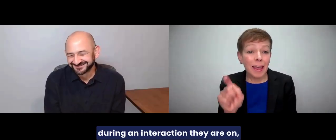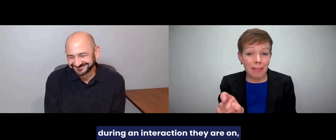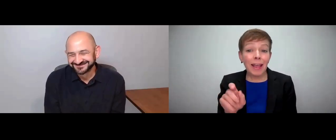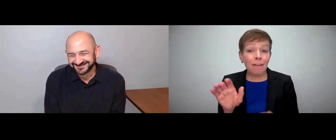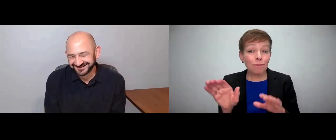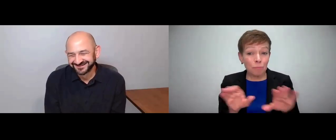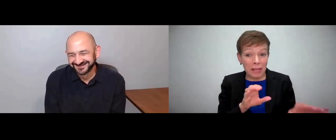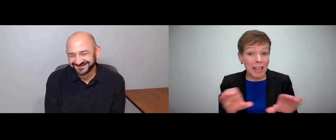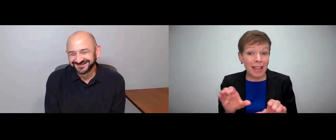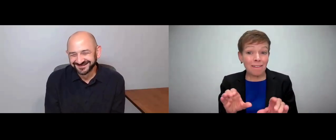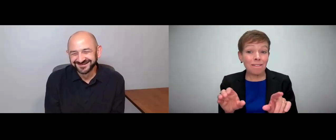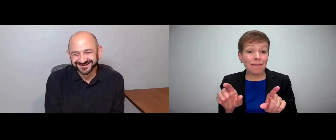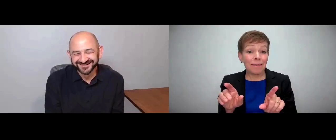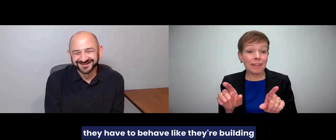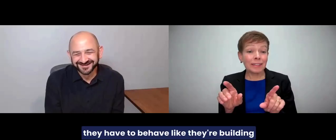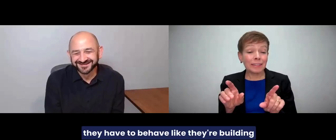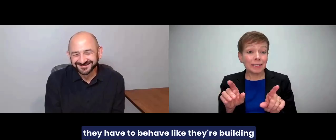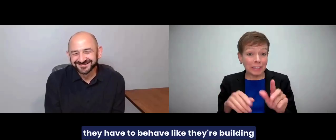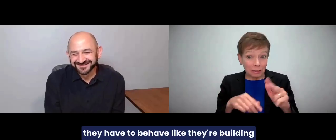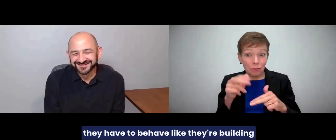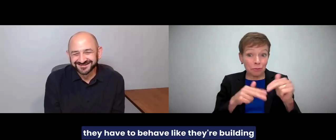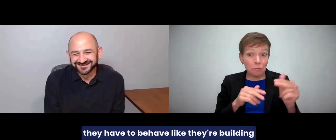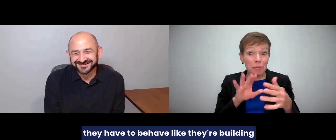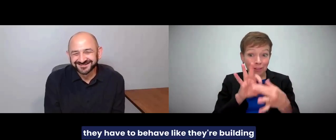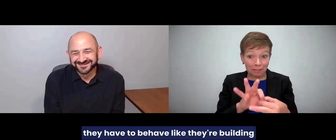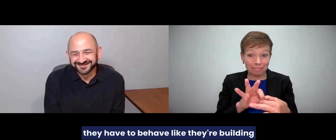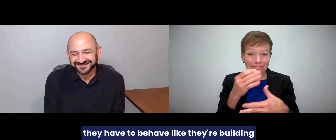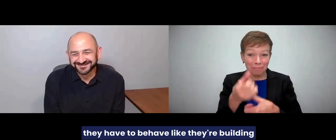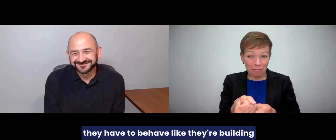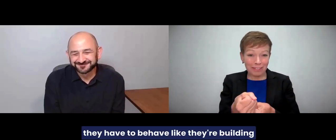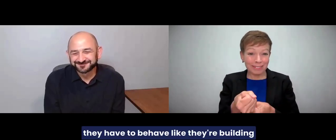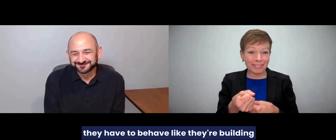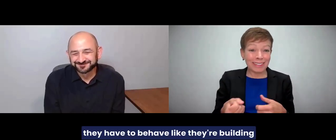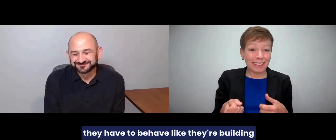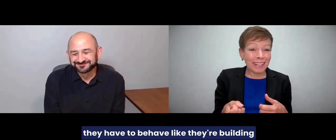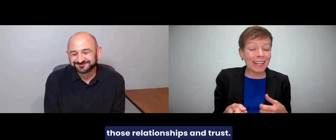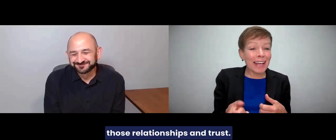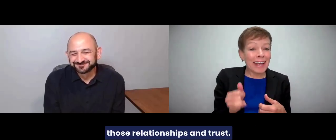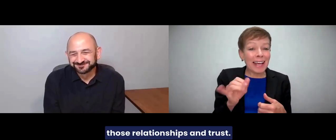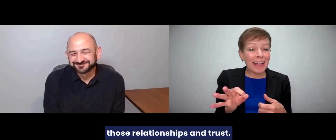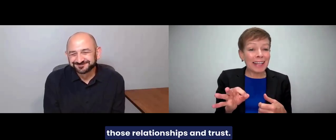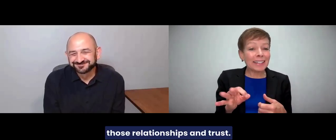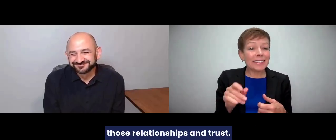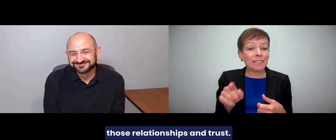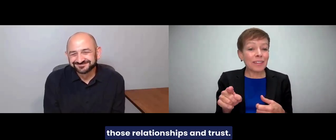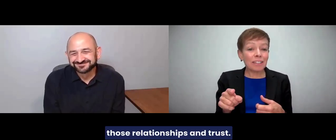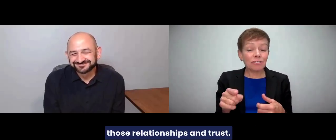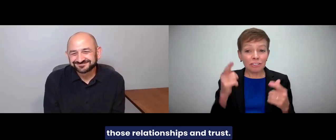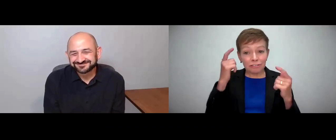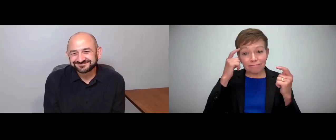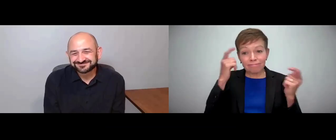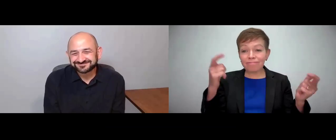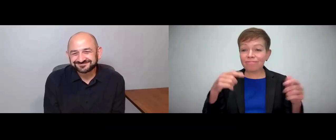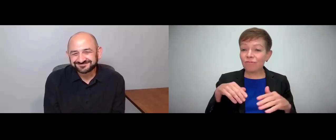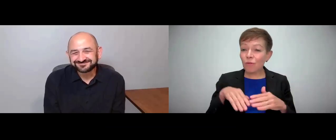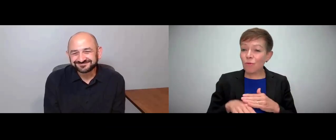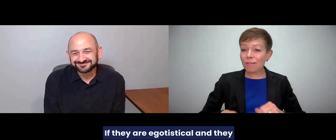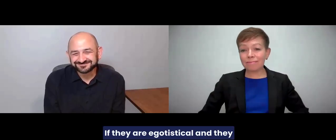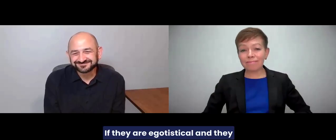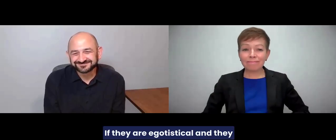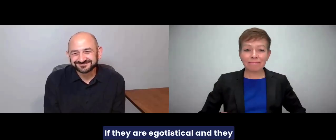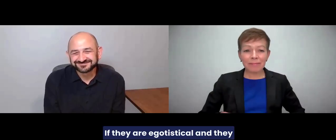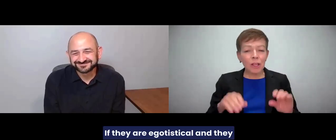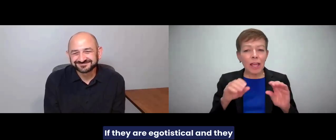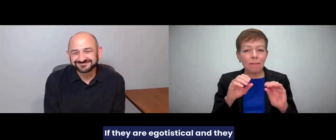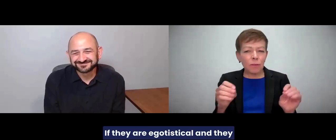are on. They have to behave like they're building those relationships and trust.